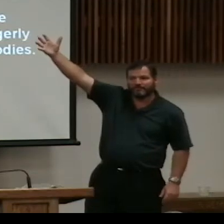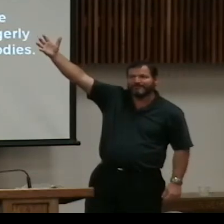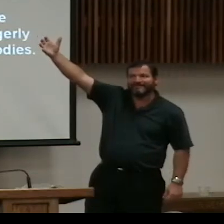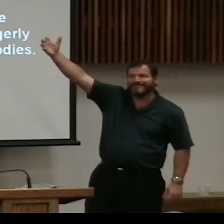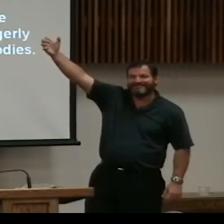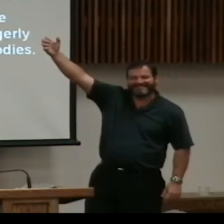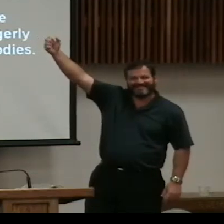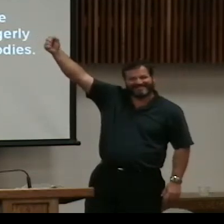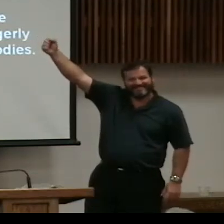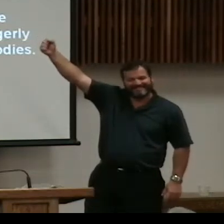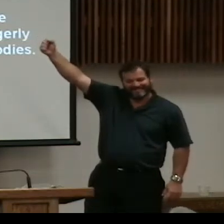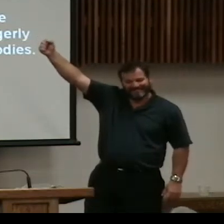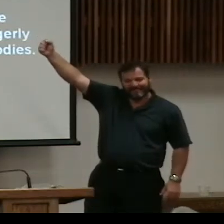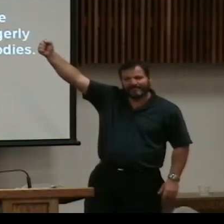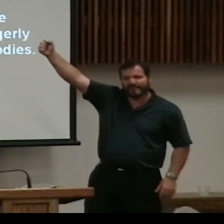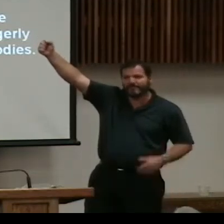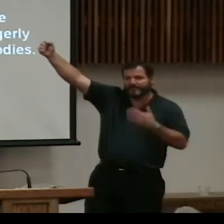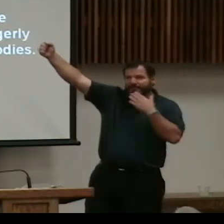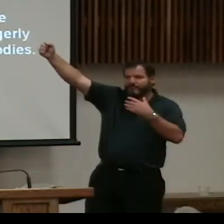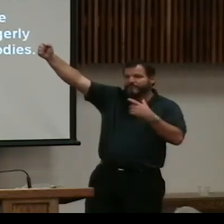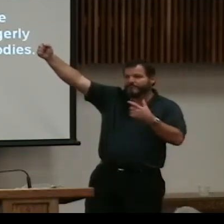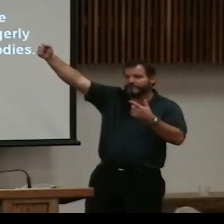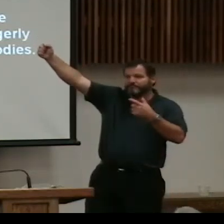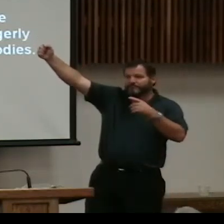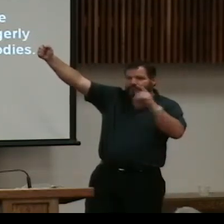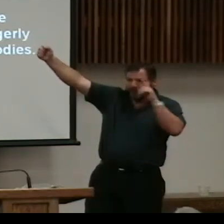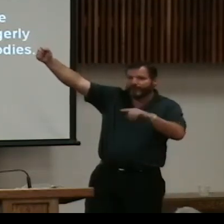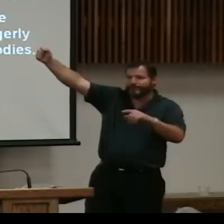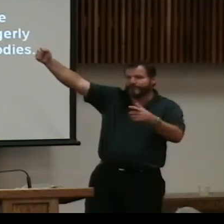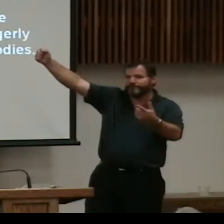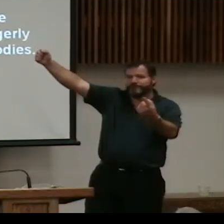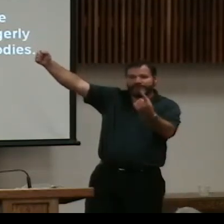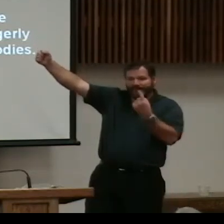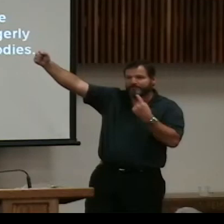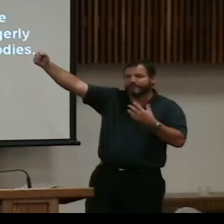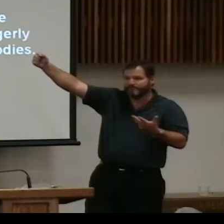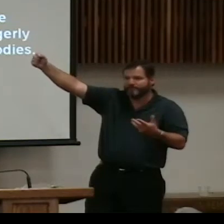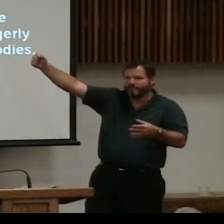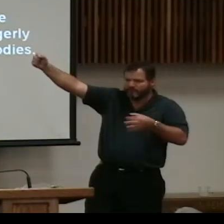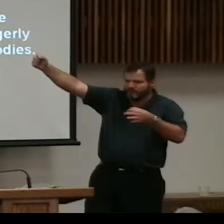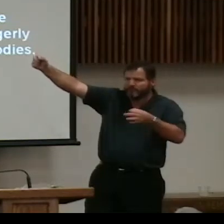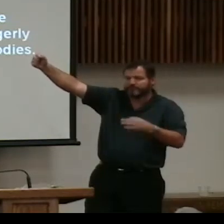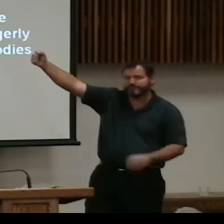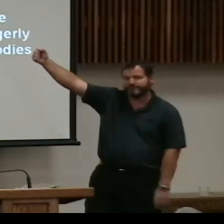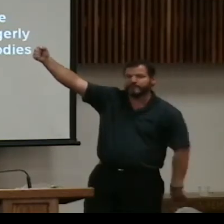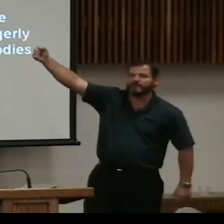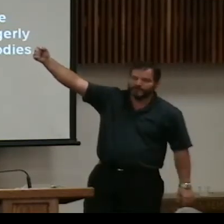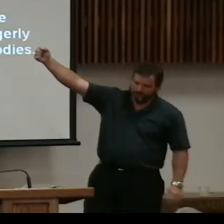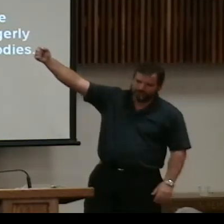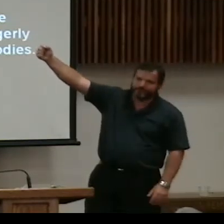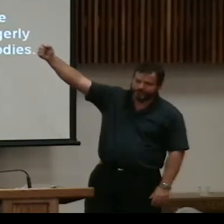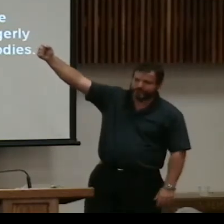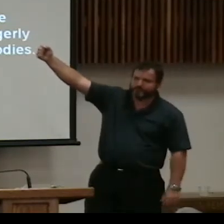let go. I need to hold on to that. Thank you, brother, for coming to me. Thank you for explaining to me.